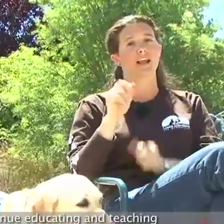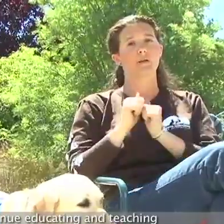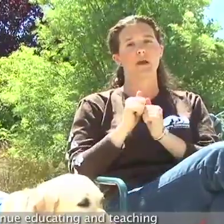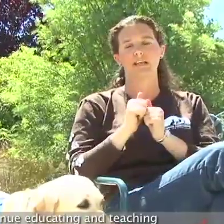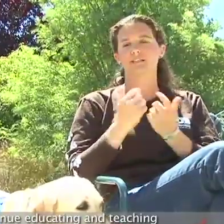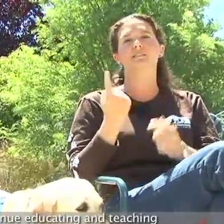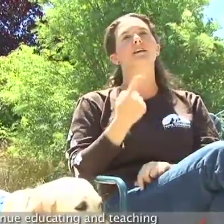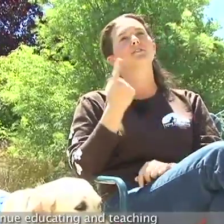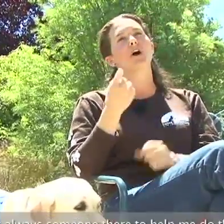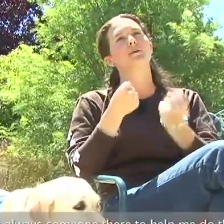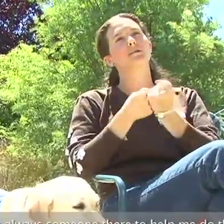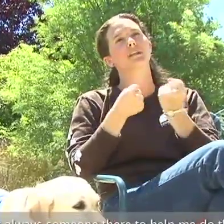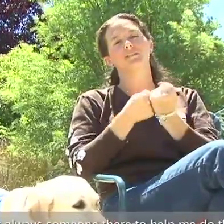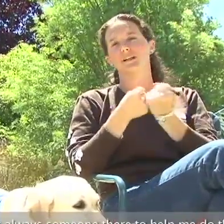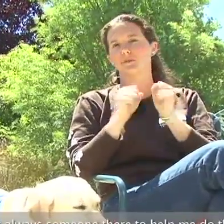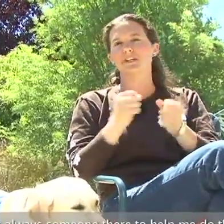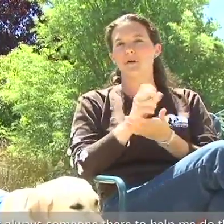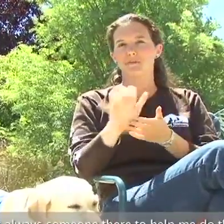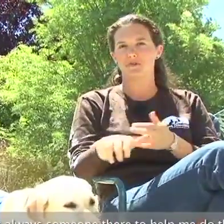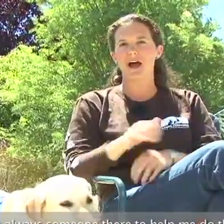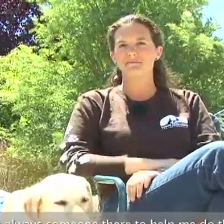Canine Companions. There's always somebody available to help me do that.